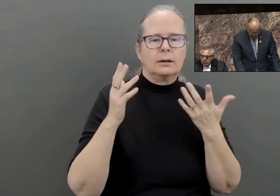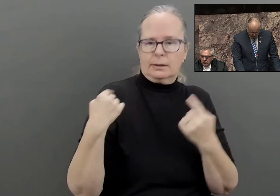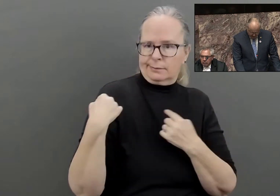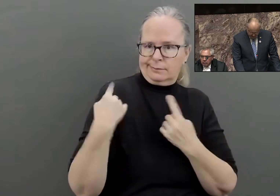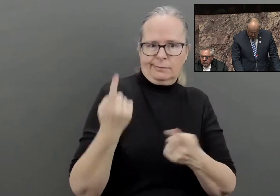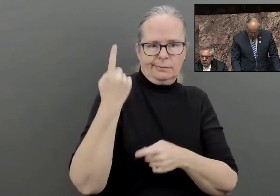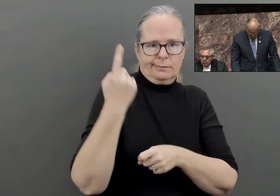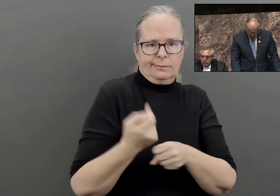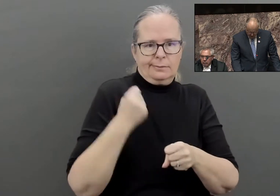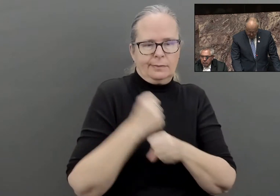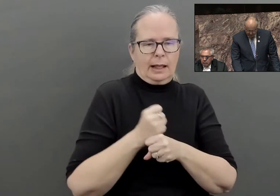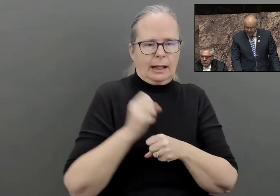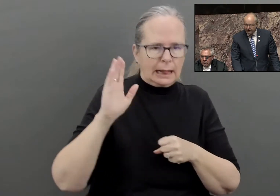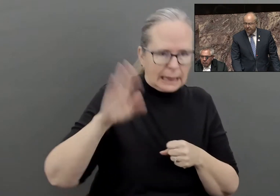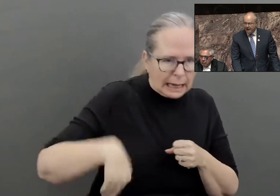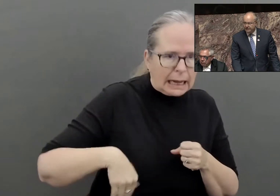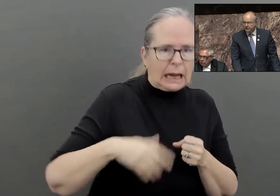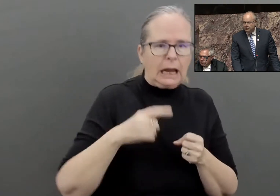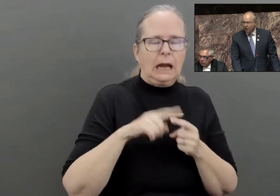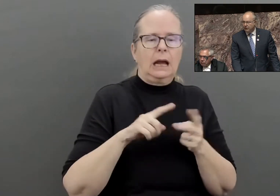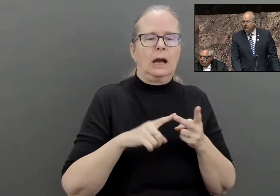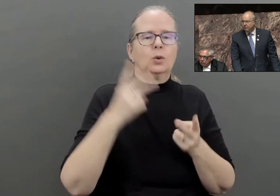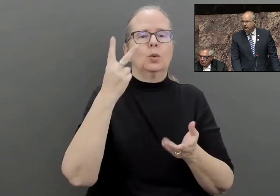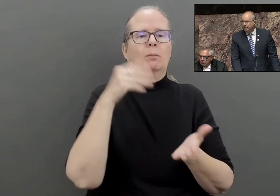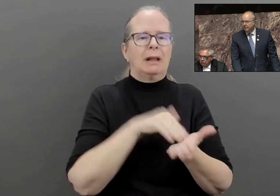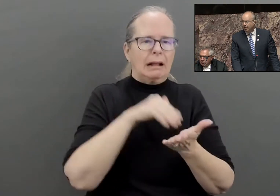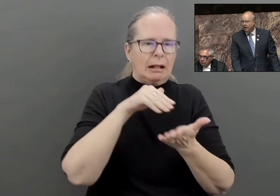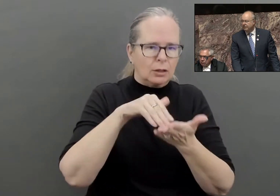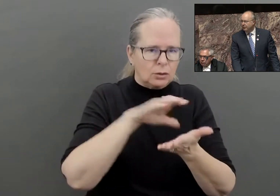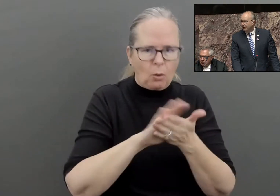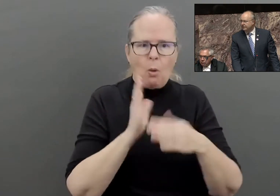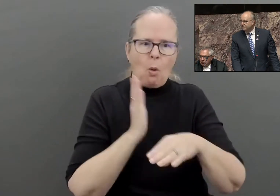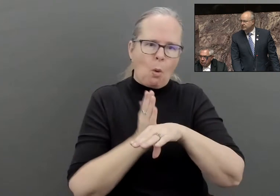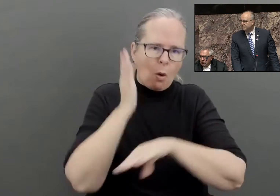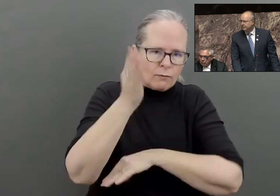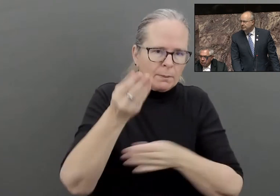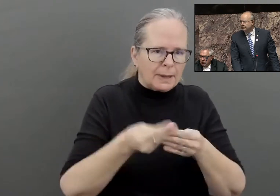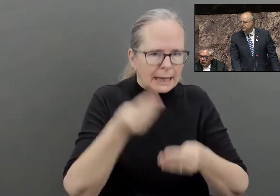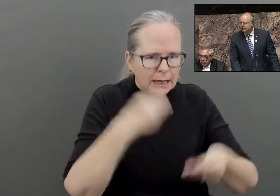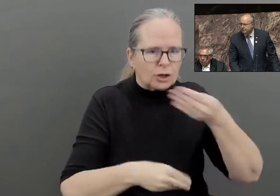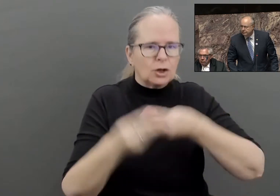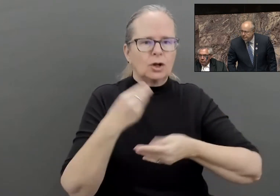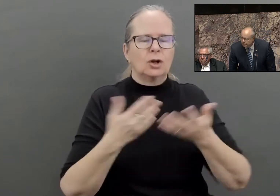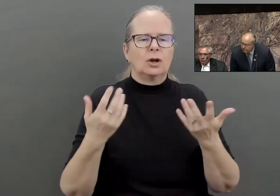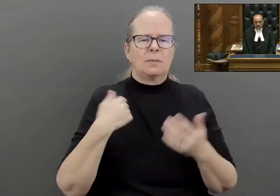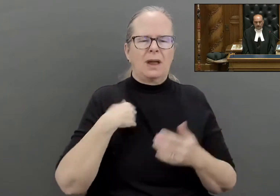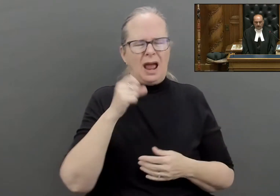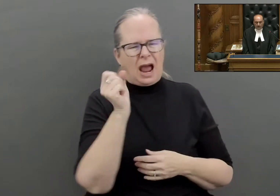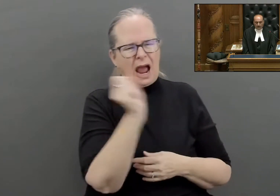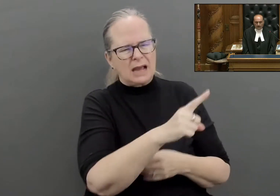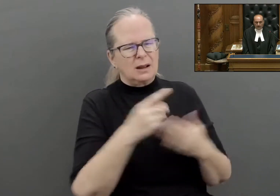absolutely integral project for the fastest growing part of the province?